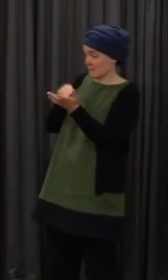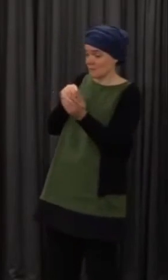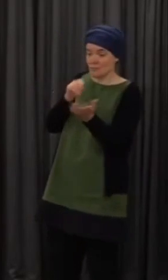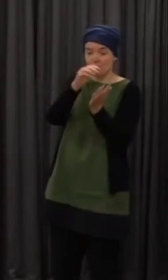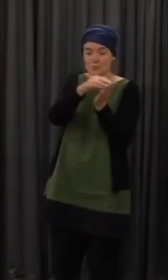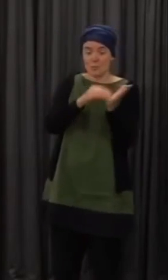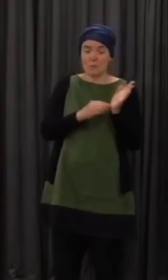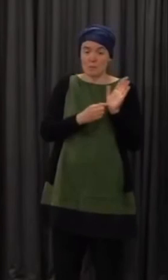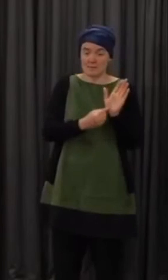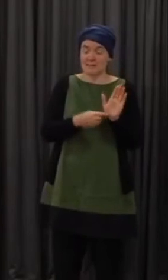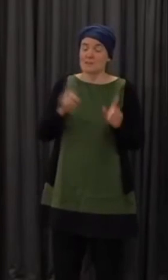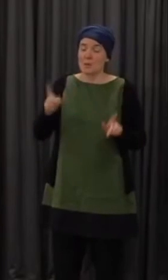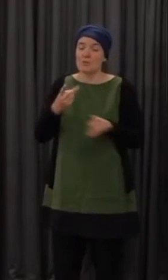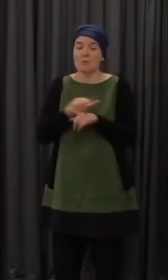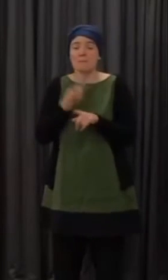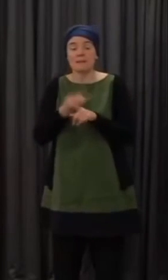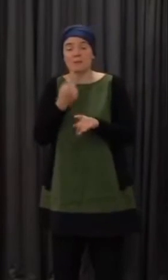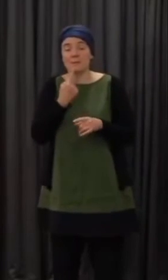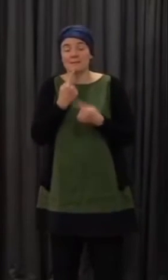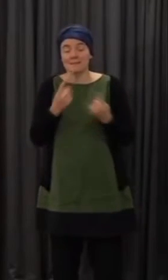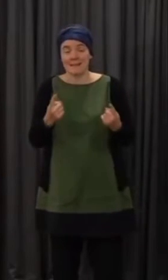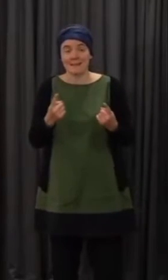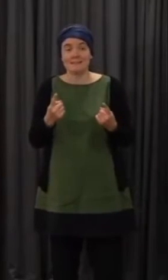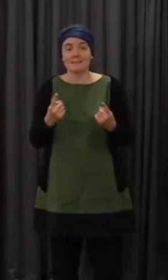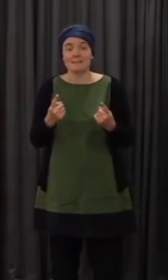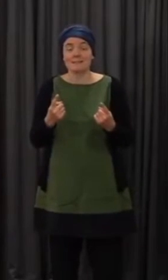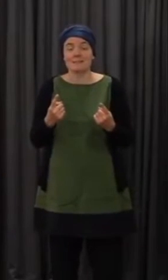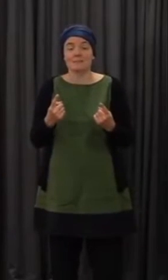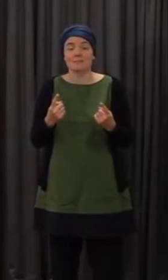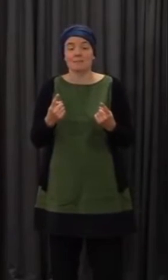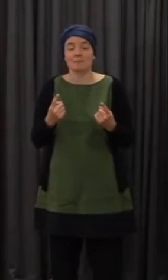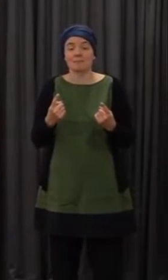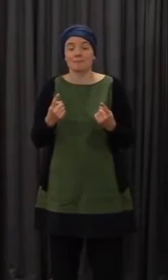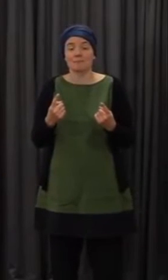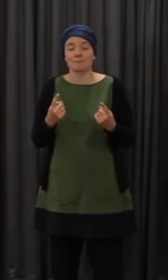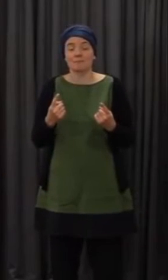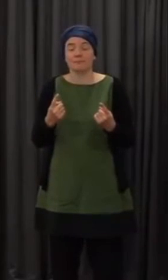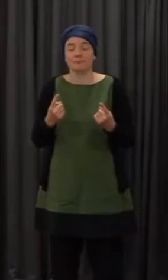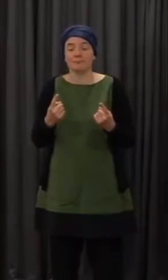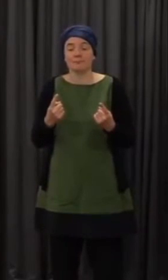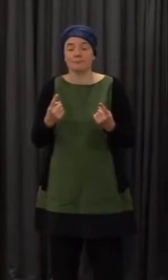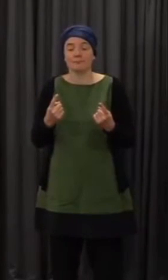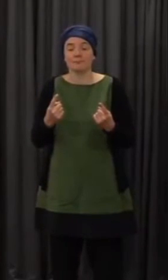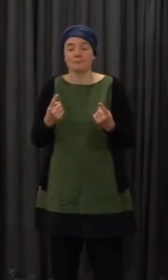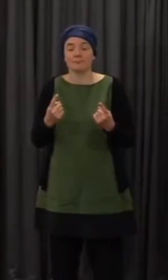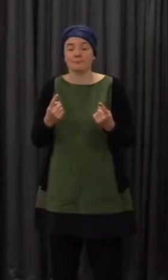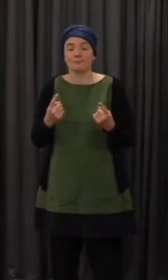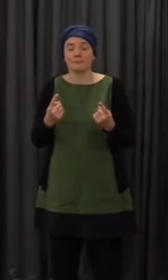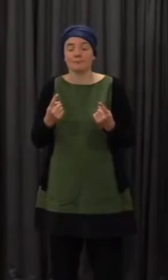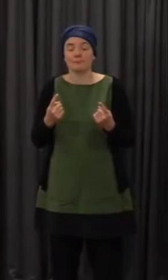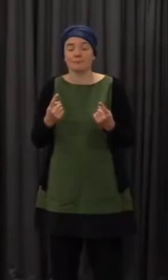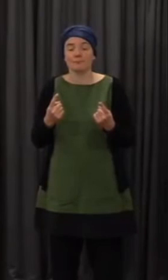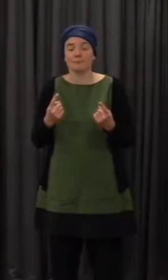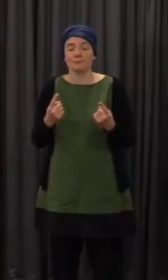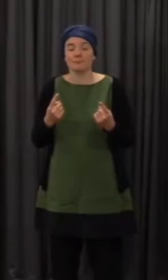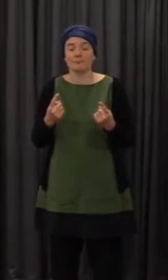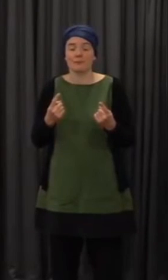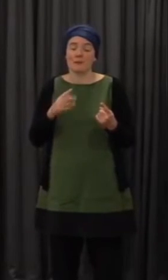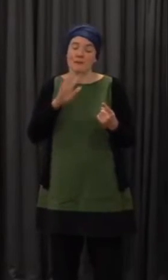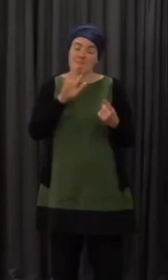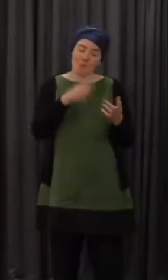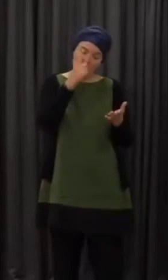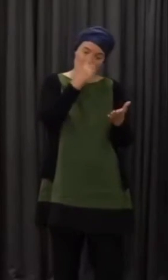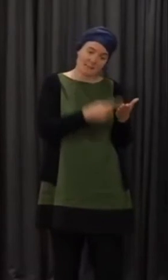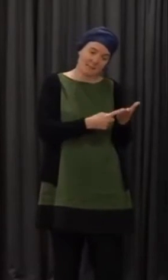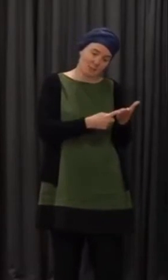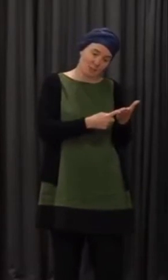I actually said yesterday here, which is that it takes 3 weeks from the moment you make a decision